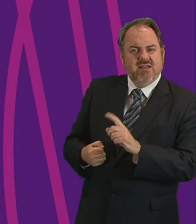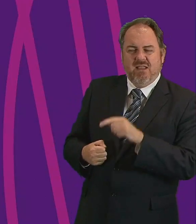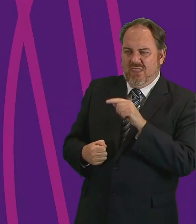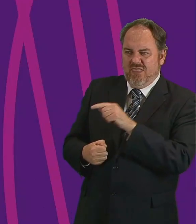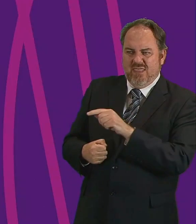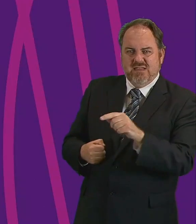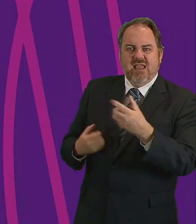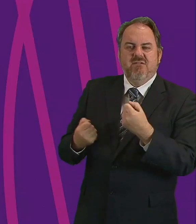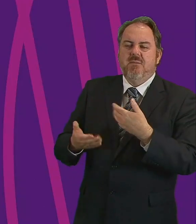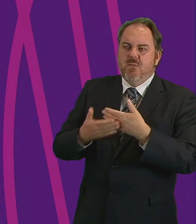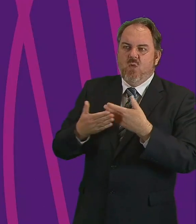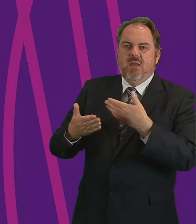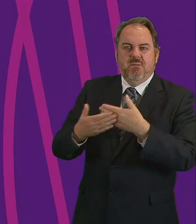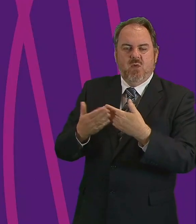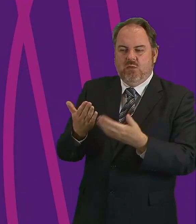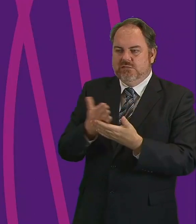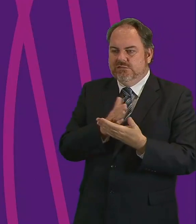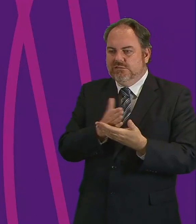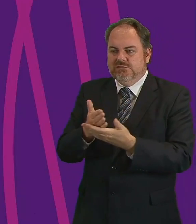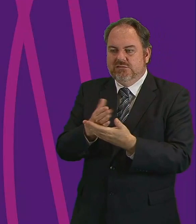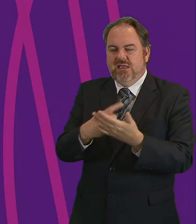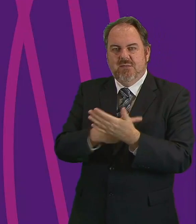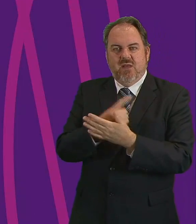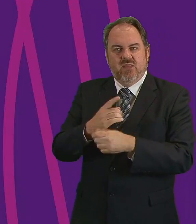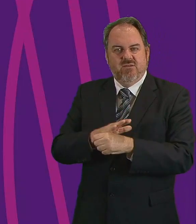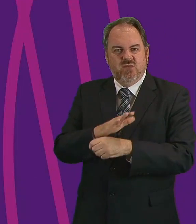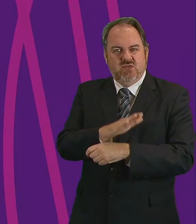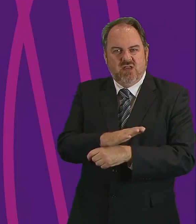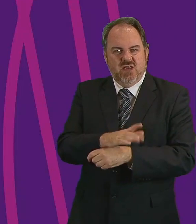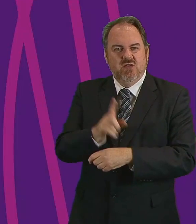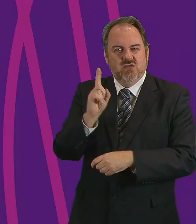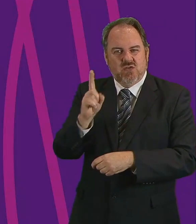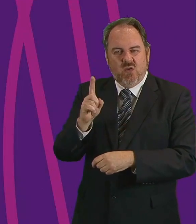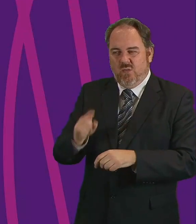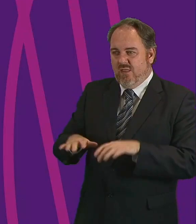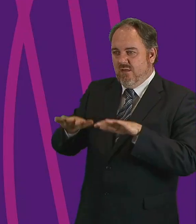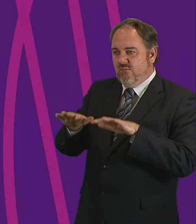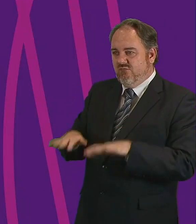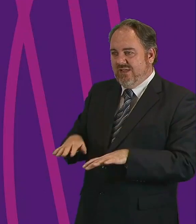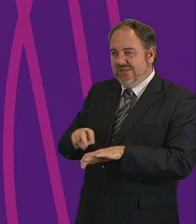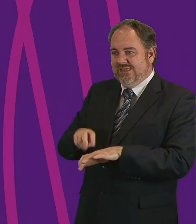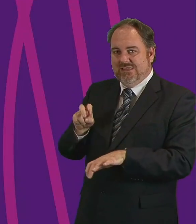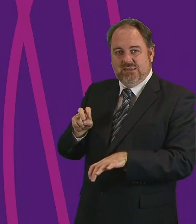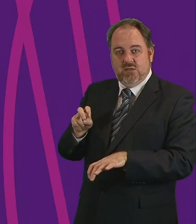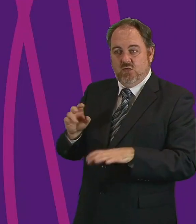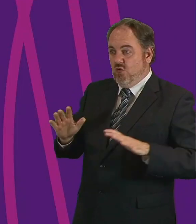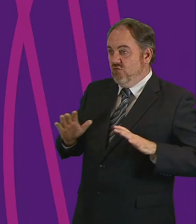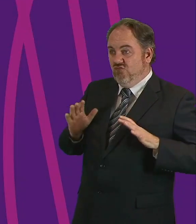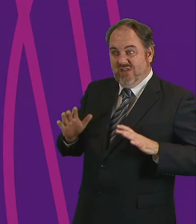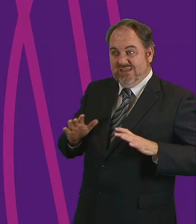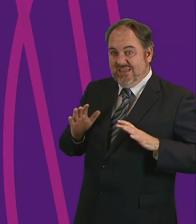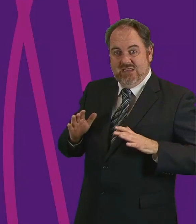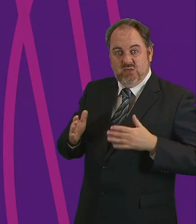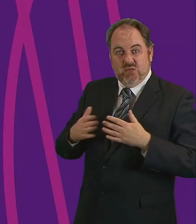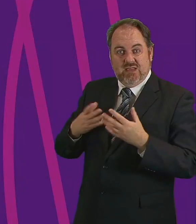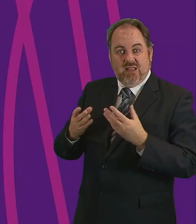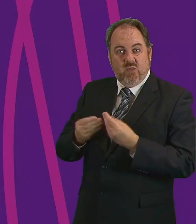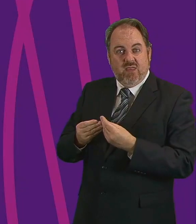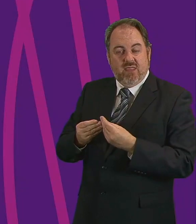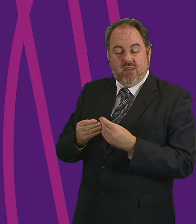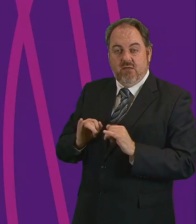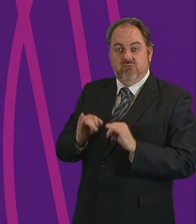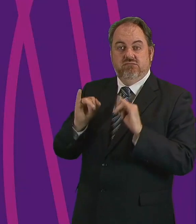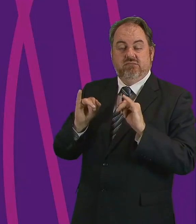huge uncertainties. Presiding Officer, so if the Brexit economic modelling wasn't fit to deal with a pandemic, according to the